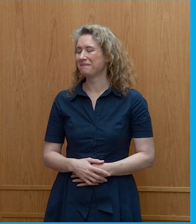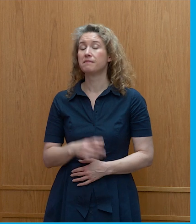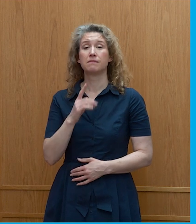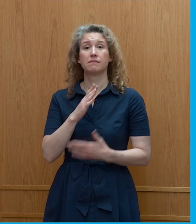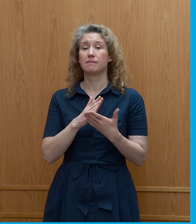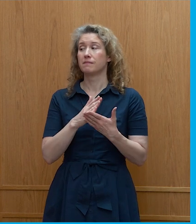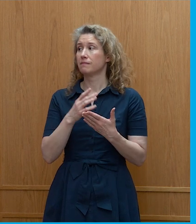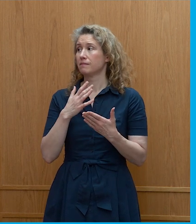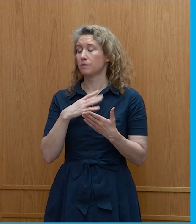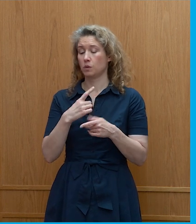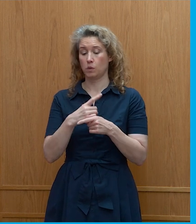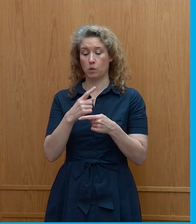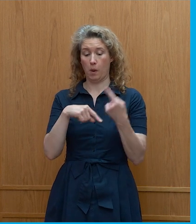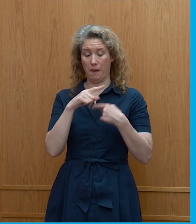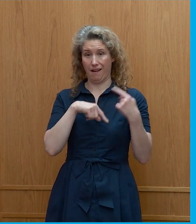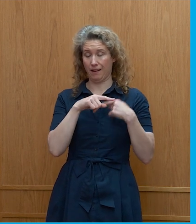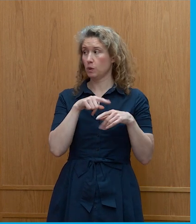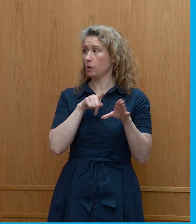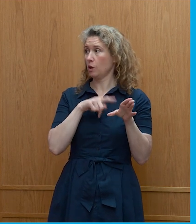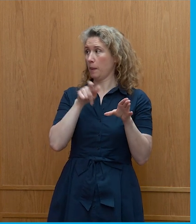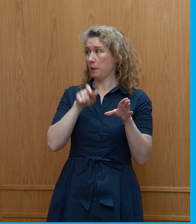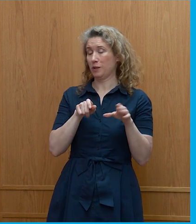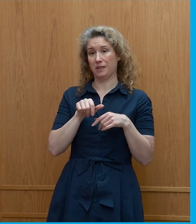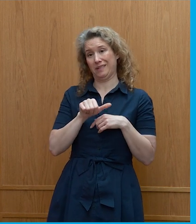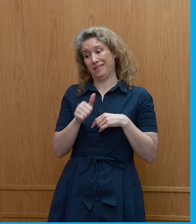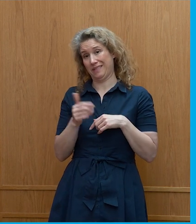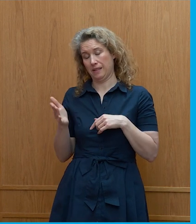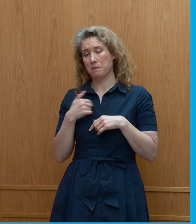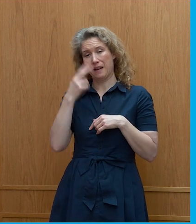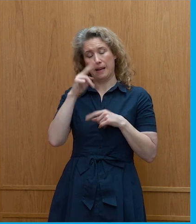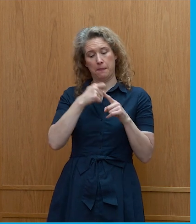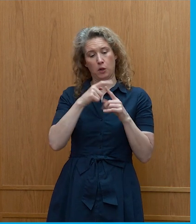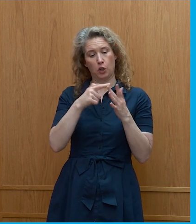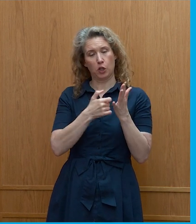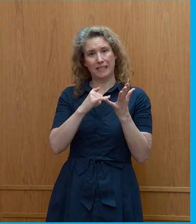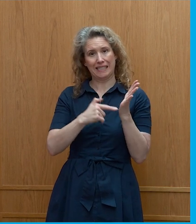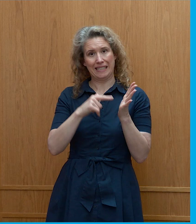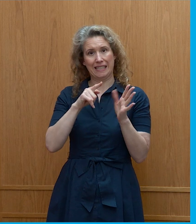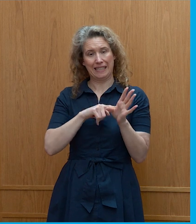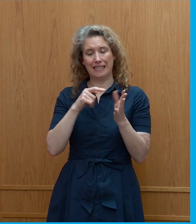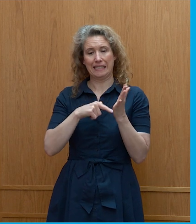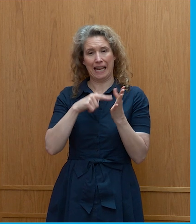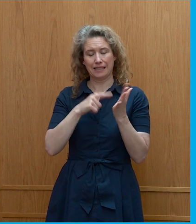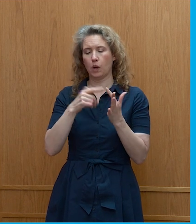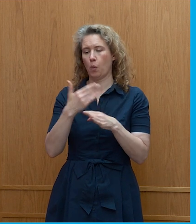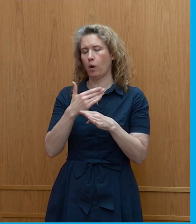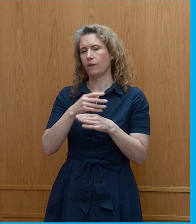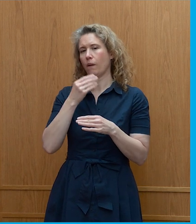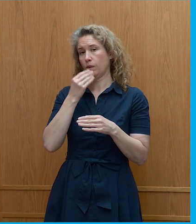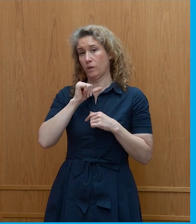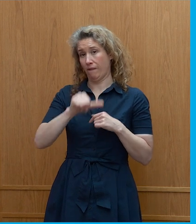back so to this young person sitting next to me so my name is kirstie tate i work for the food farming and countryside commission